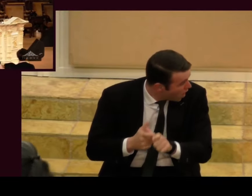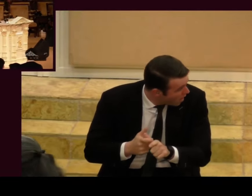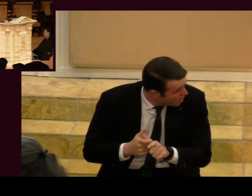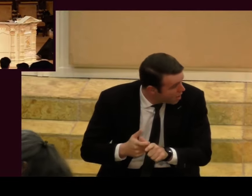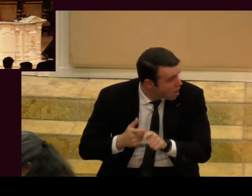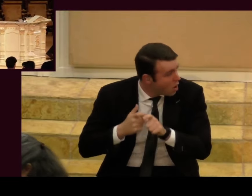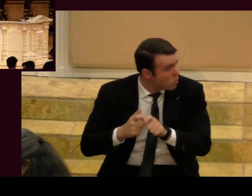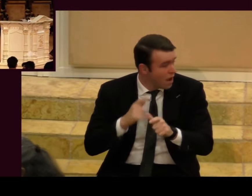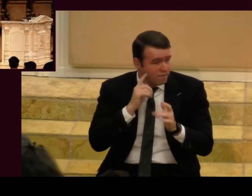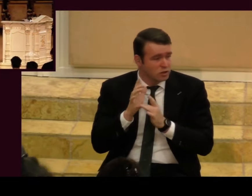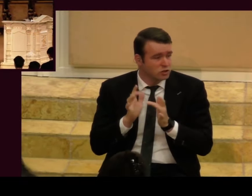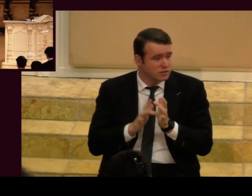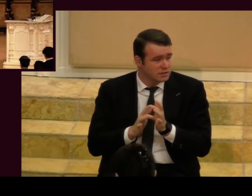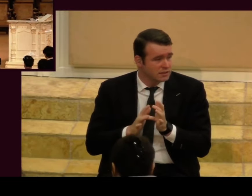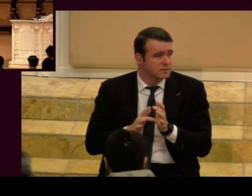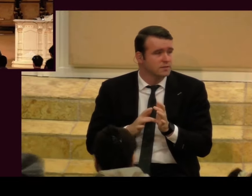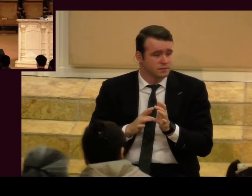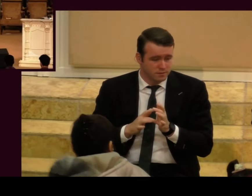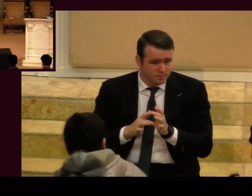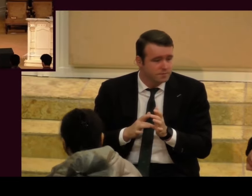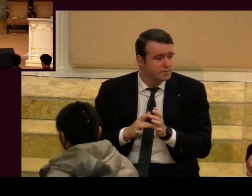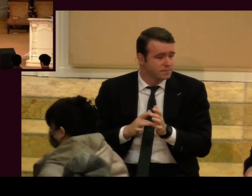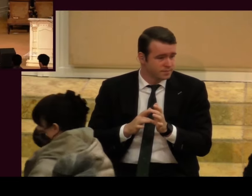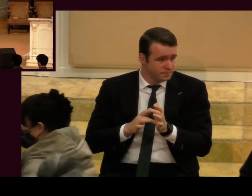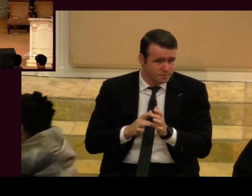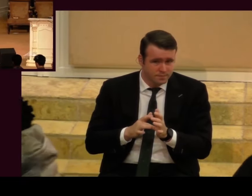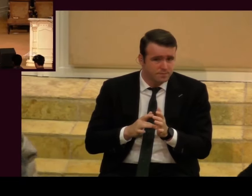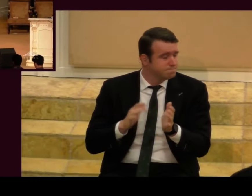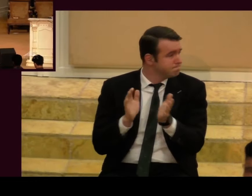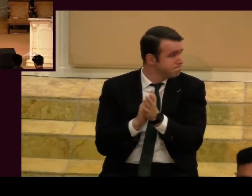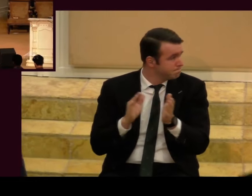on. Run for Jesus.